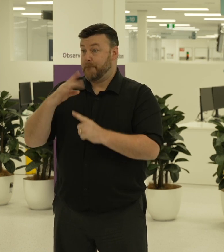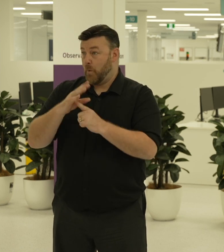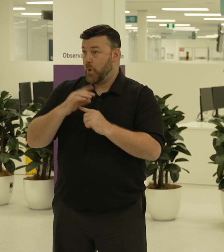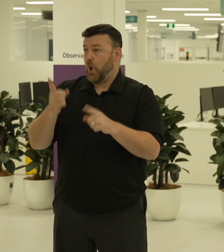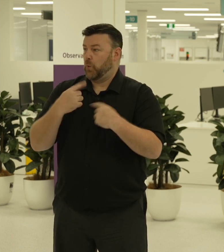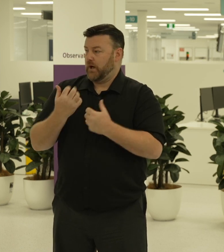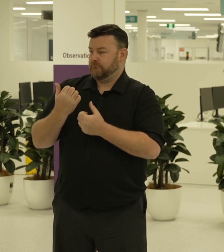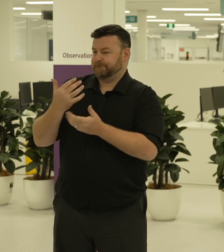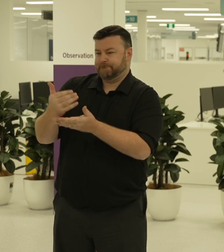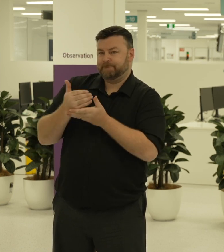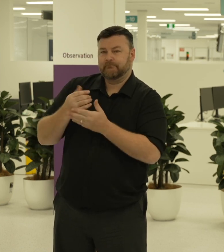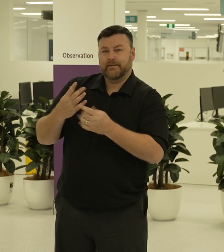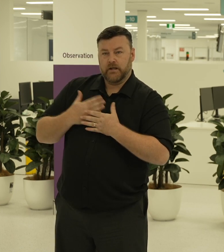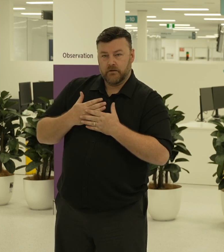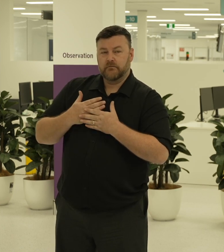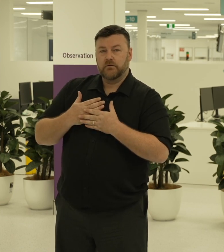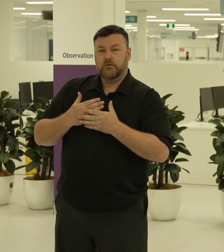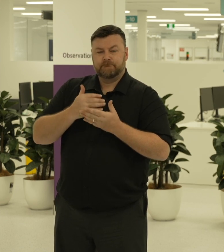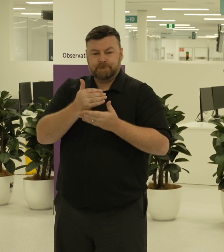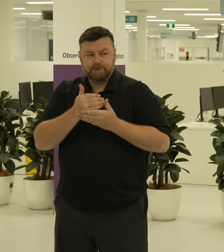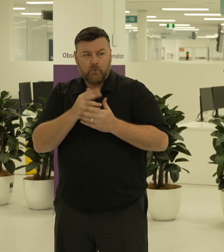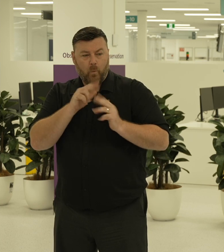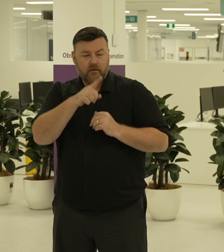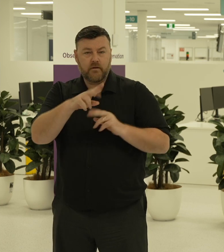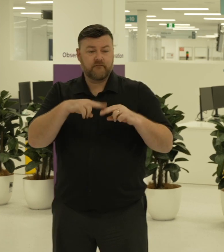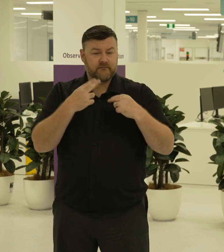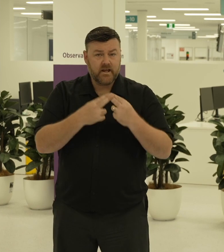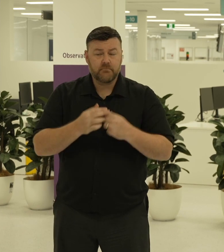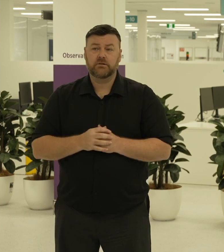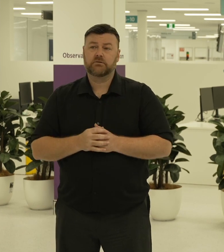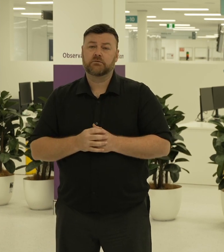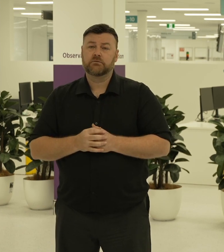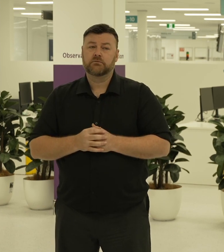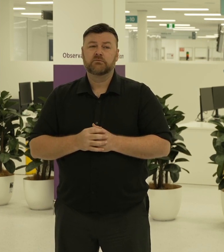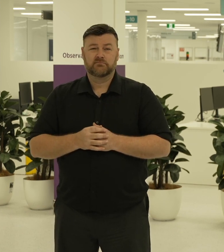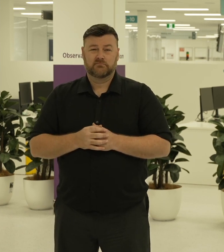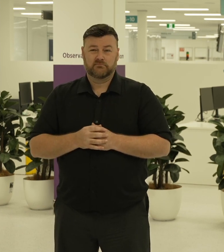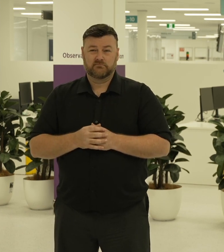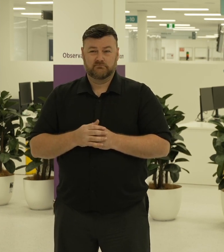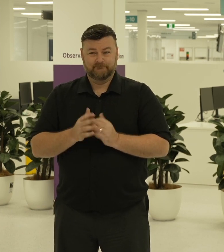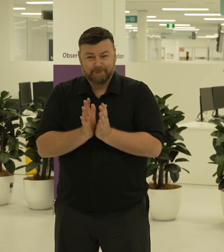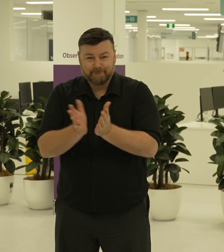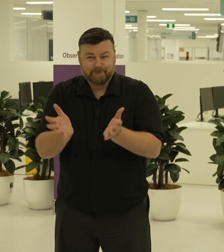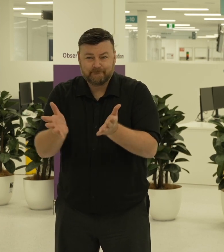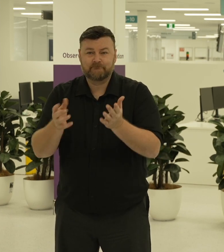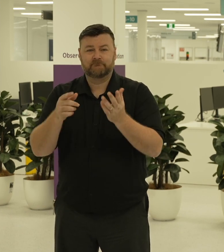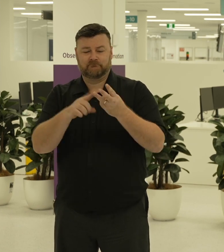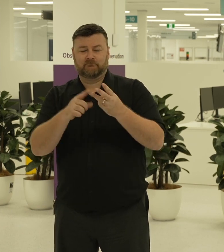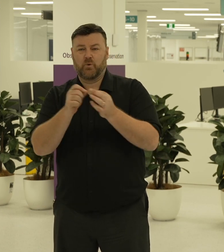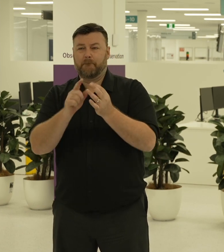protecting ourselves, our family, our loved ones through the booster, and to make sure that we continue to keep businesses